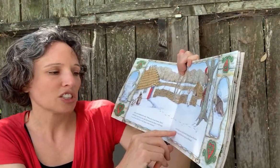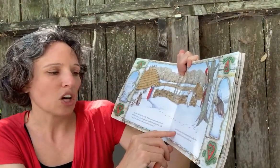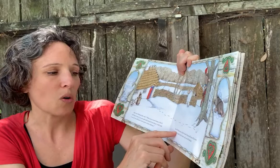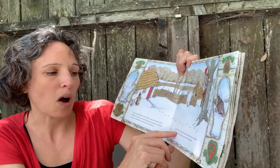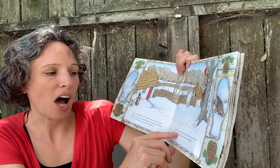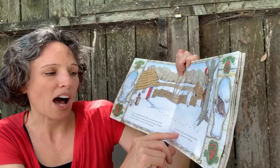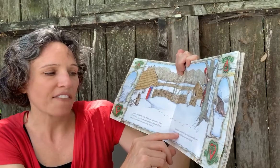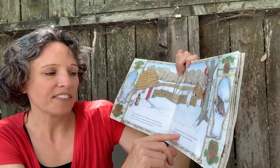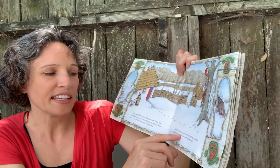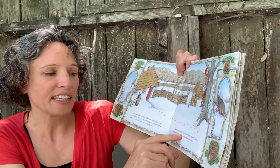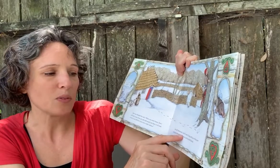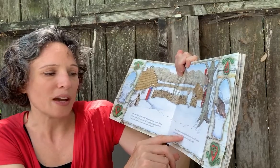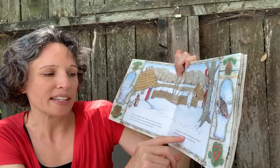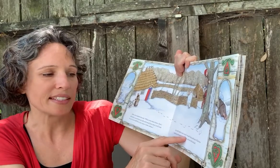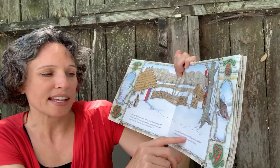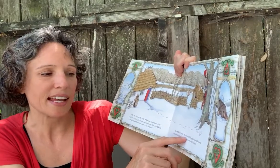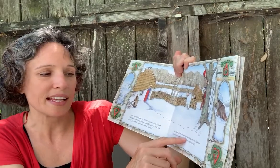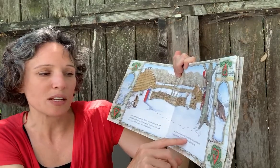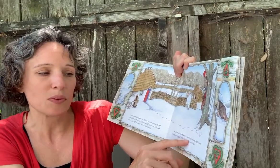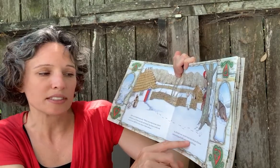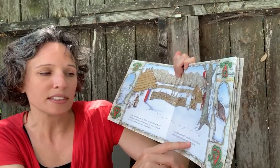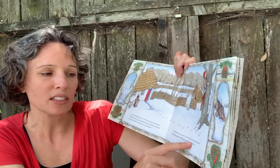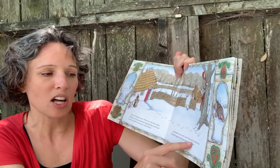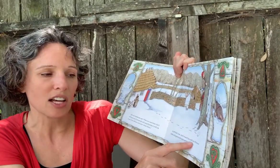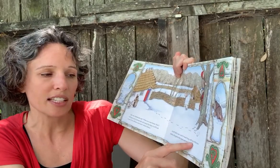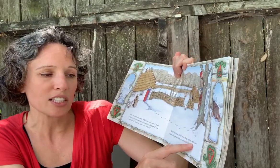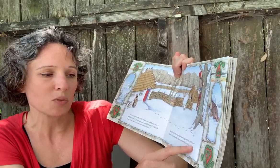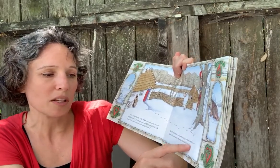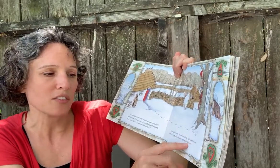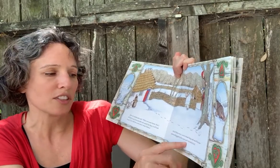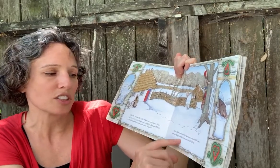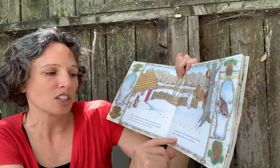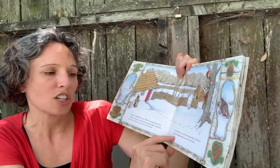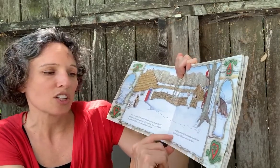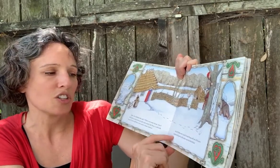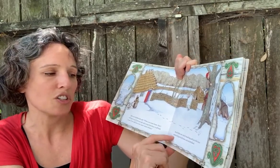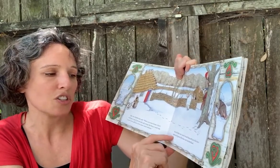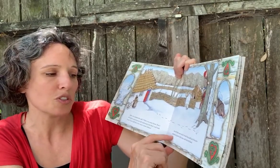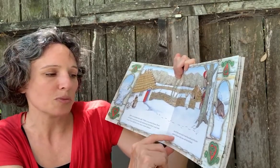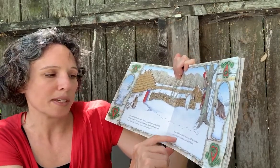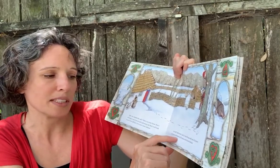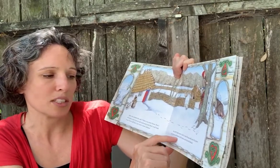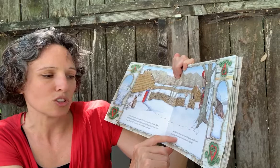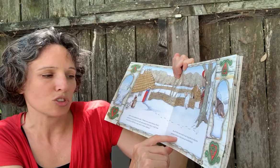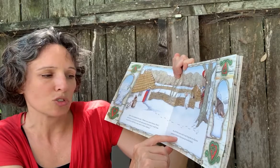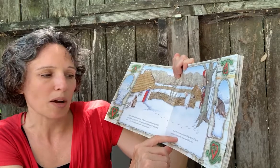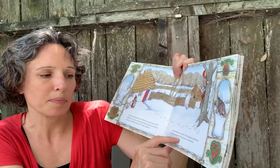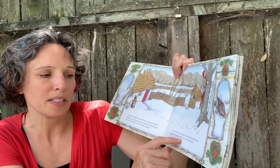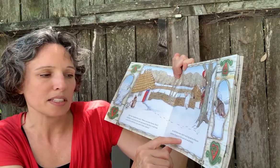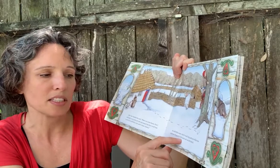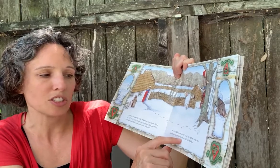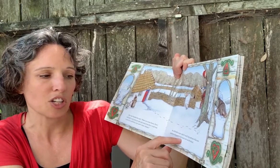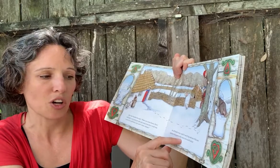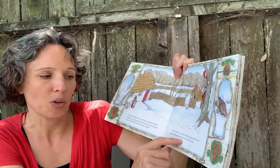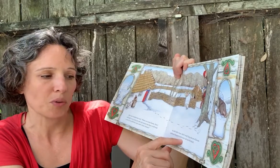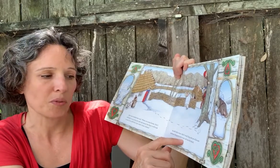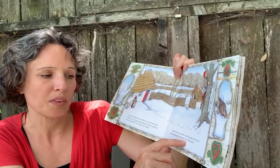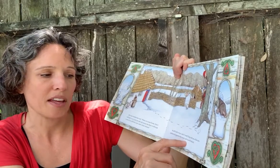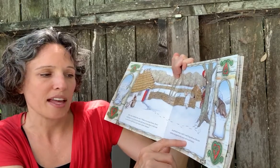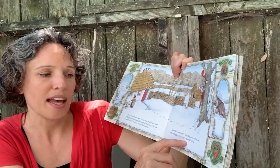So off Nicky went, and it wasn't long until one of his new mittens dropped in the snow and